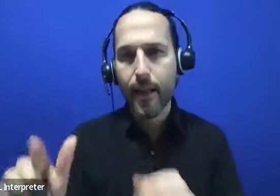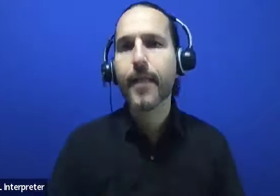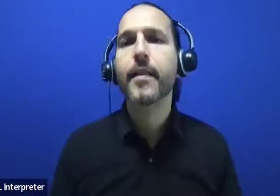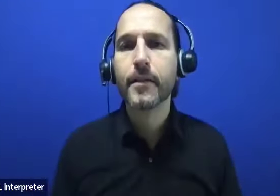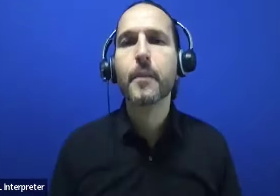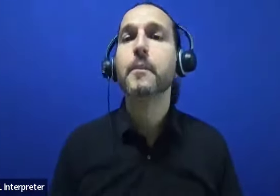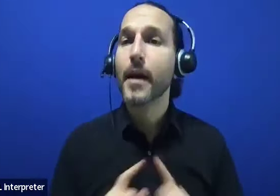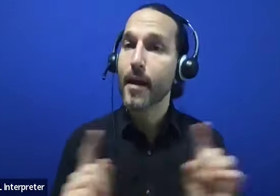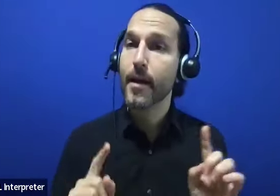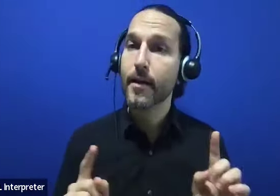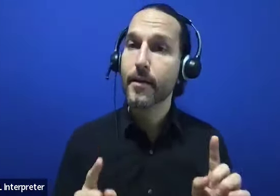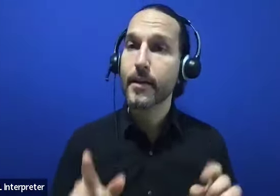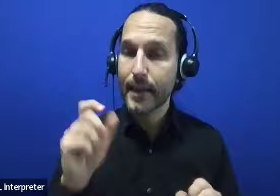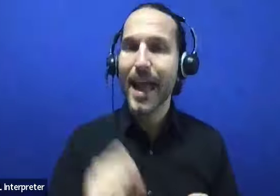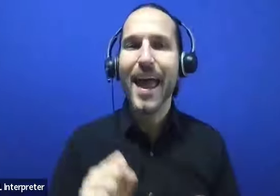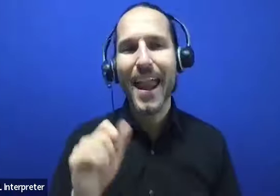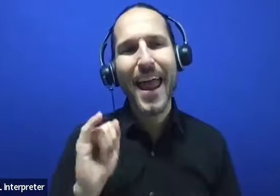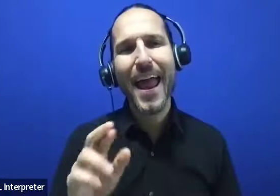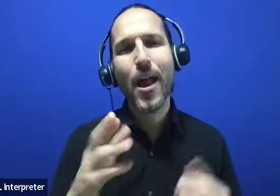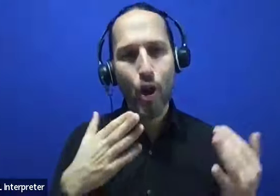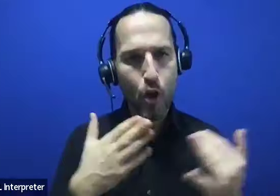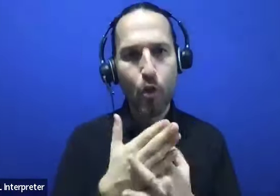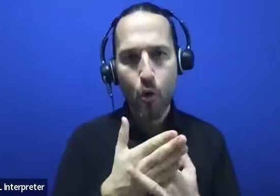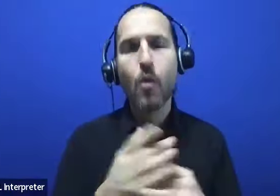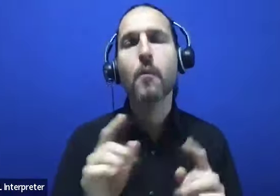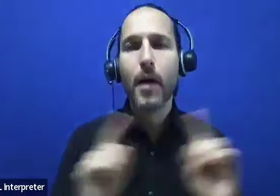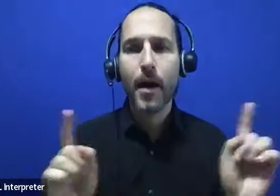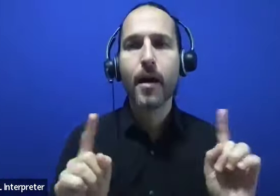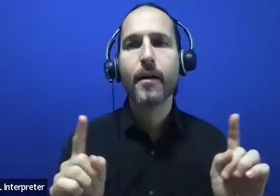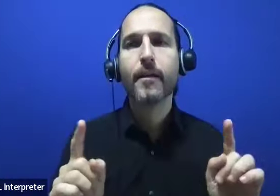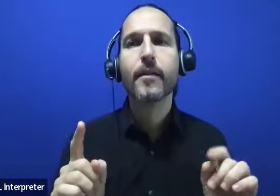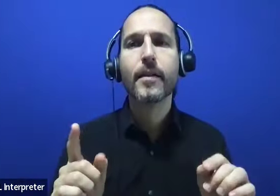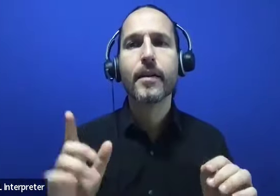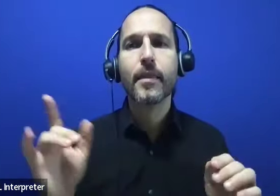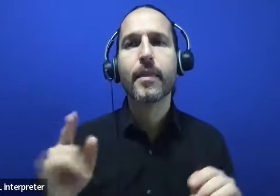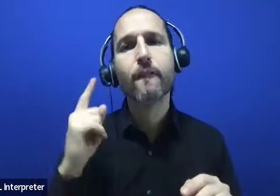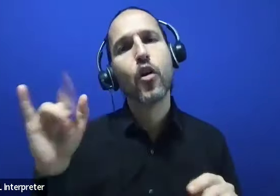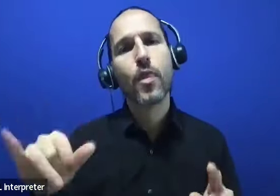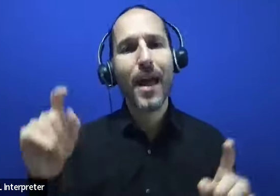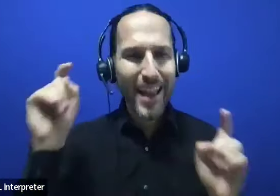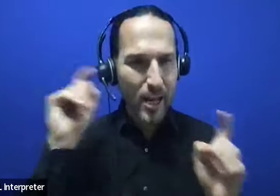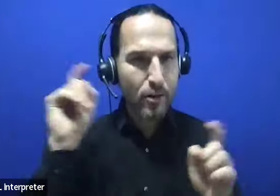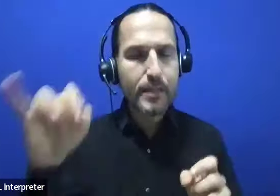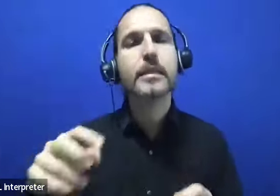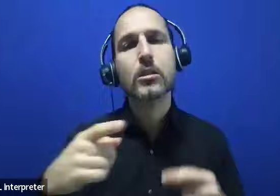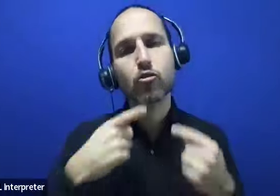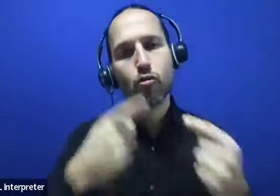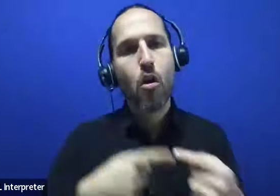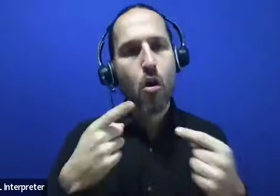But it does, because you can still get air through there, but it does make fitting hearing aids difficult. And we've had a hard